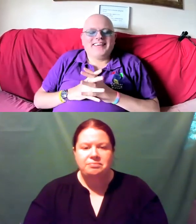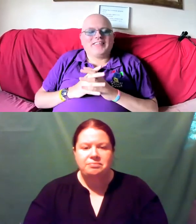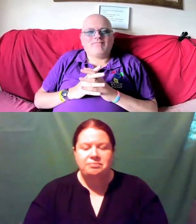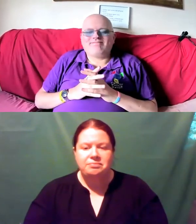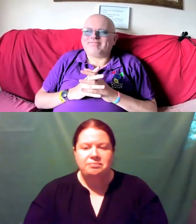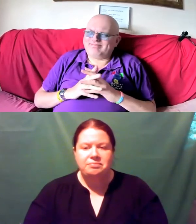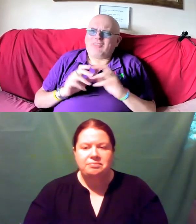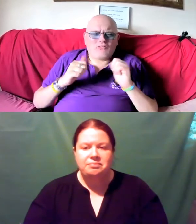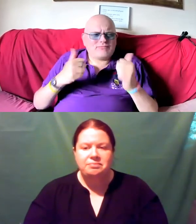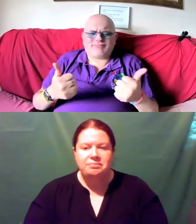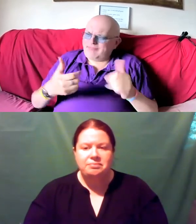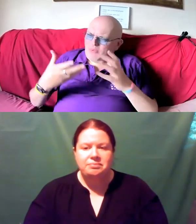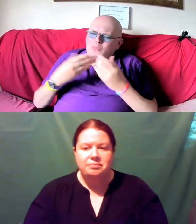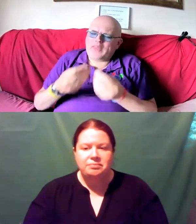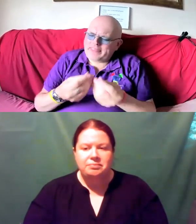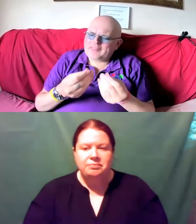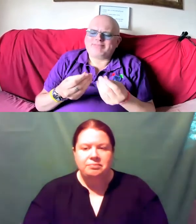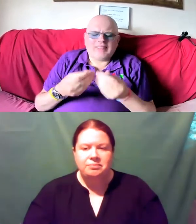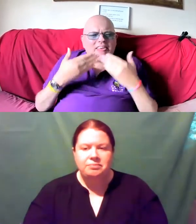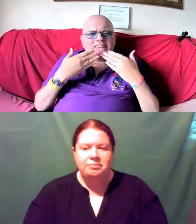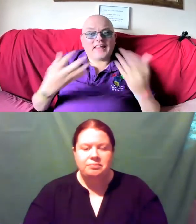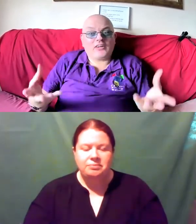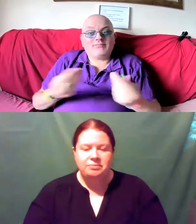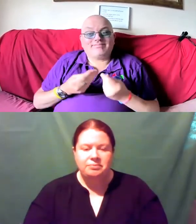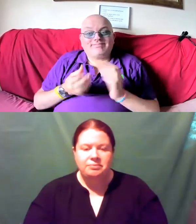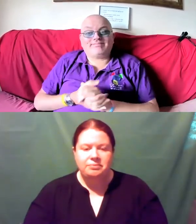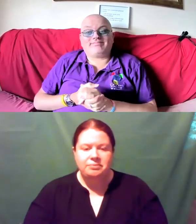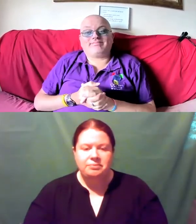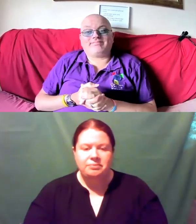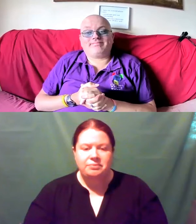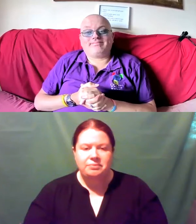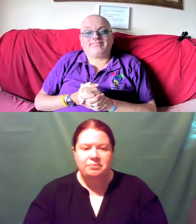it's really great to be with you, and thank you for joining us.